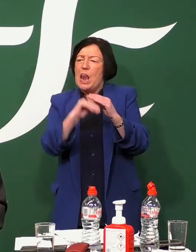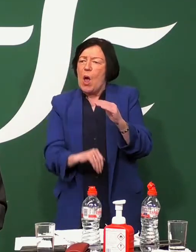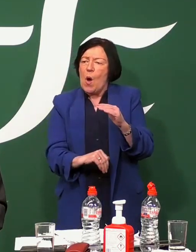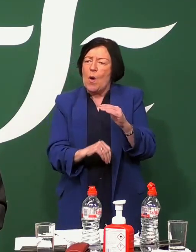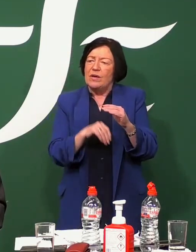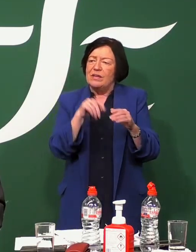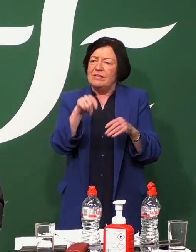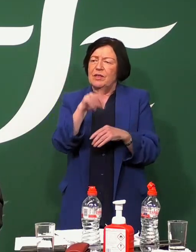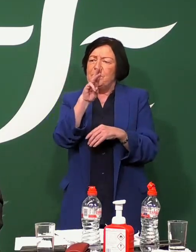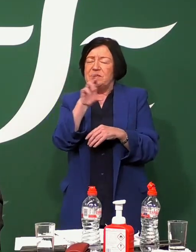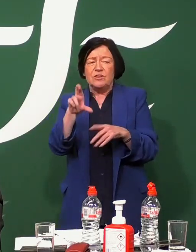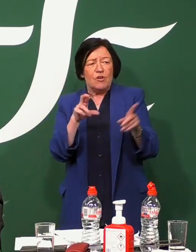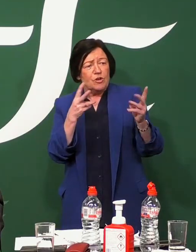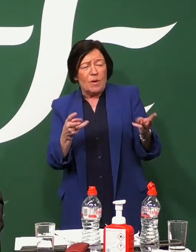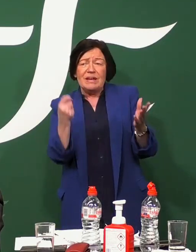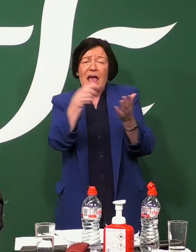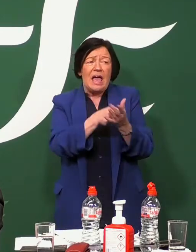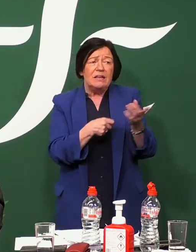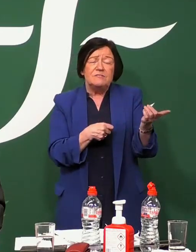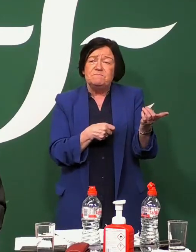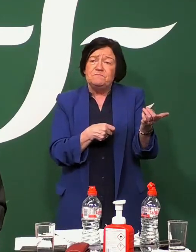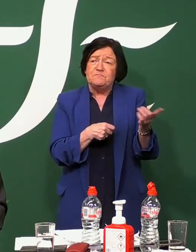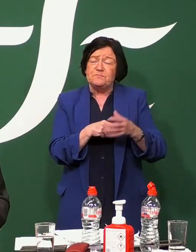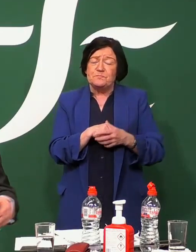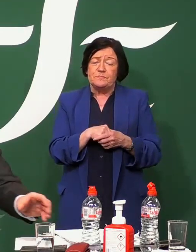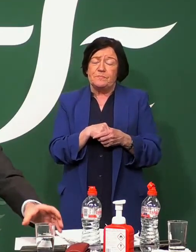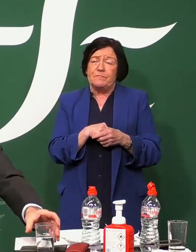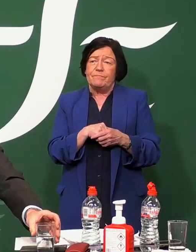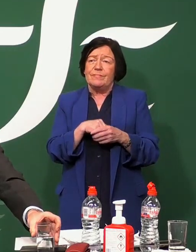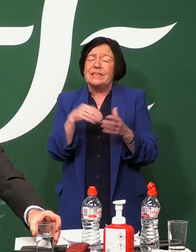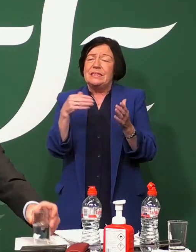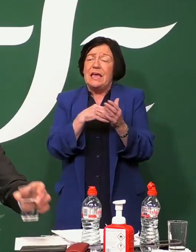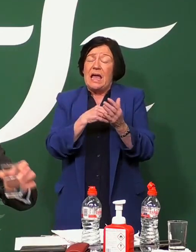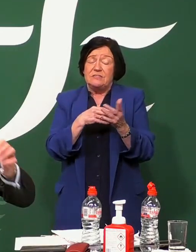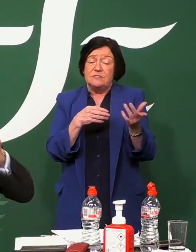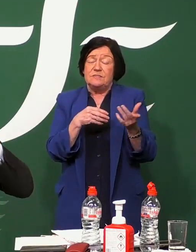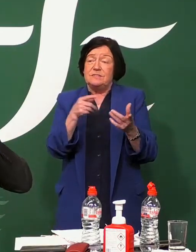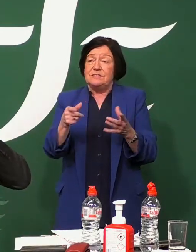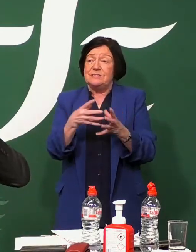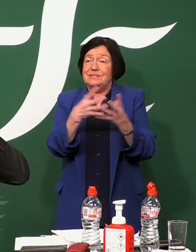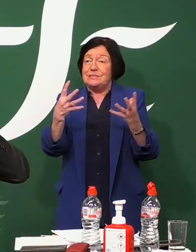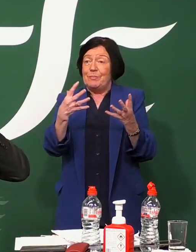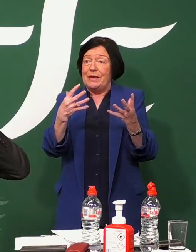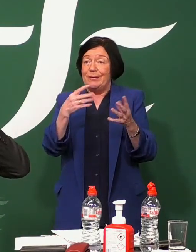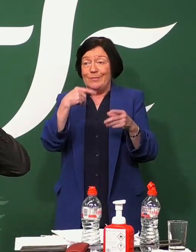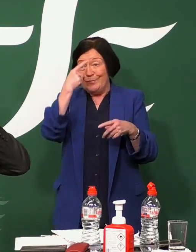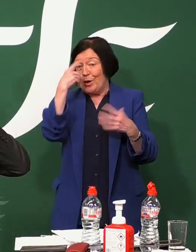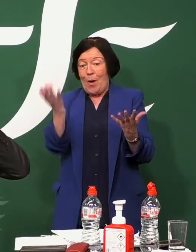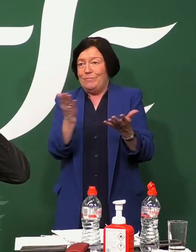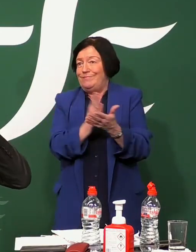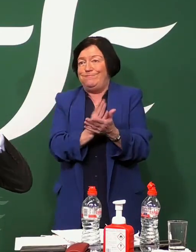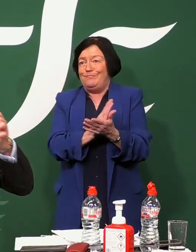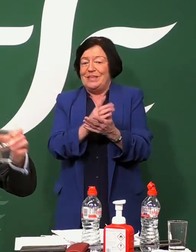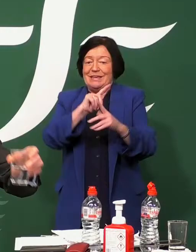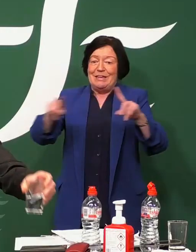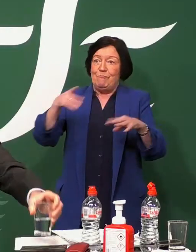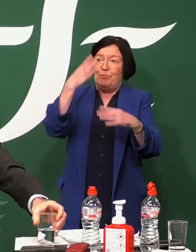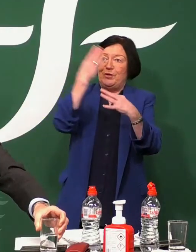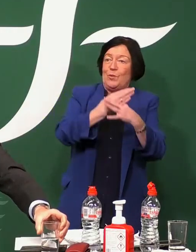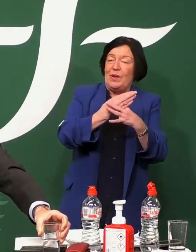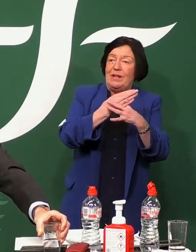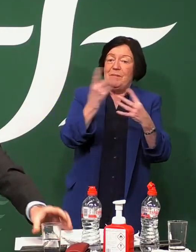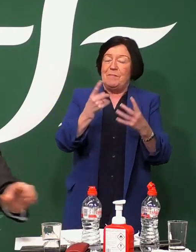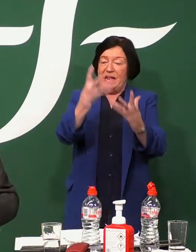residual PCR. Do you want to add to that? Yeah, I mean, this is the big conundrum. I think the difference between